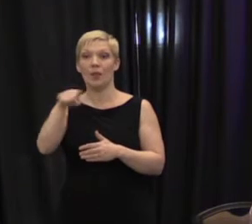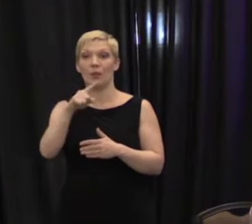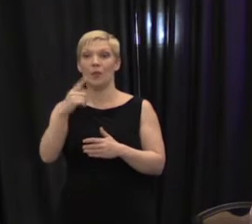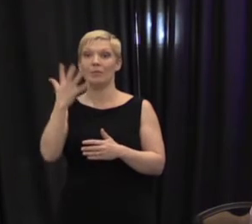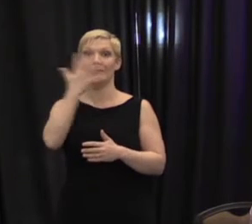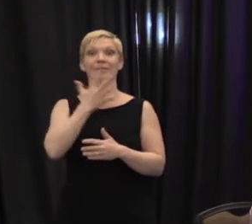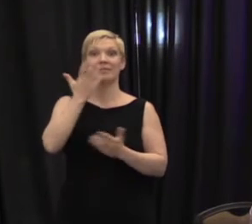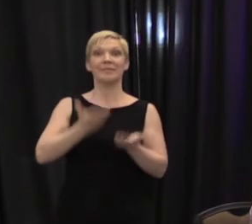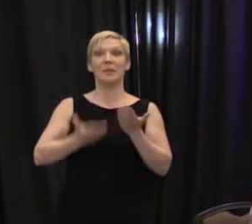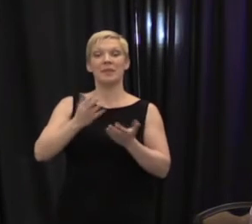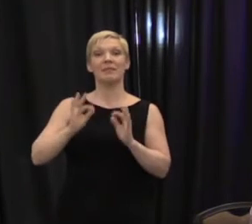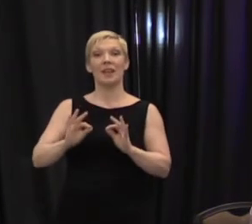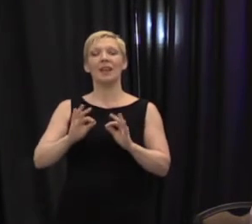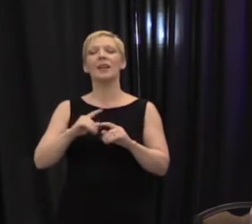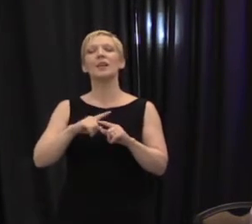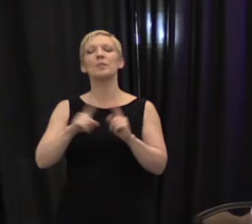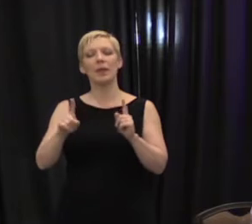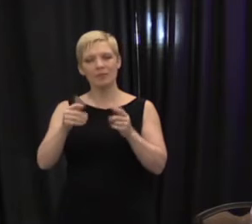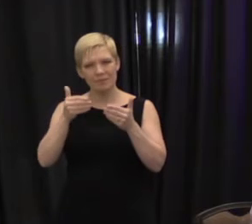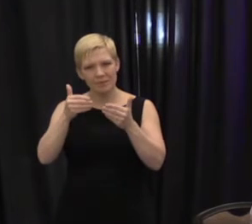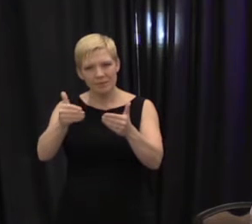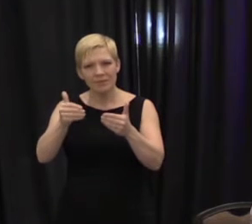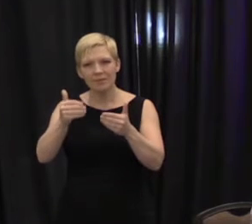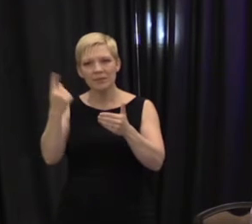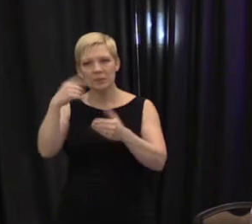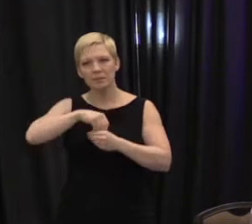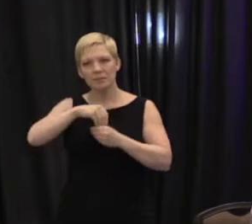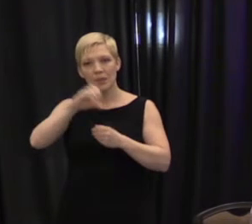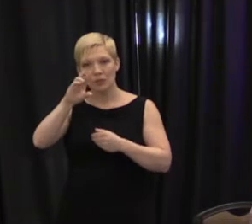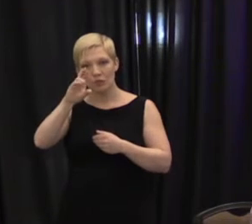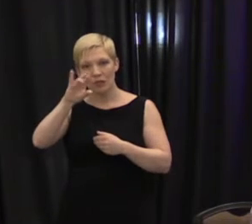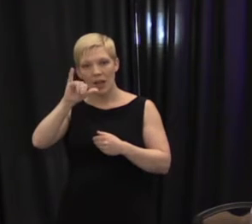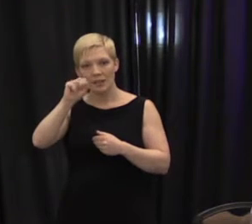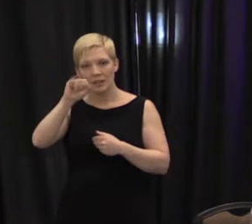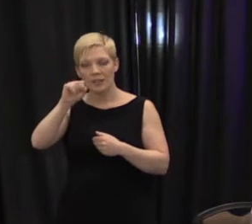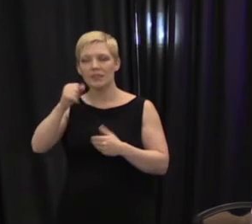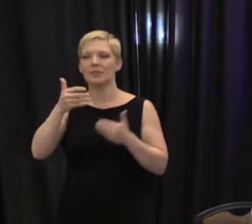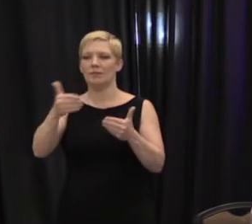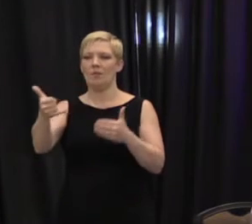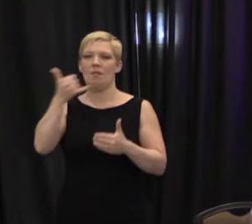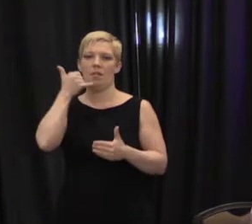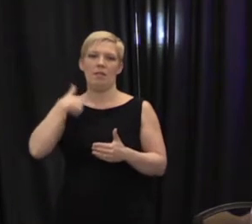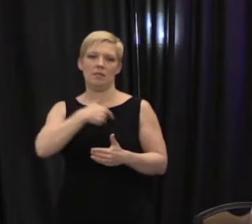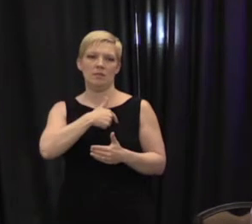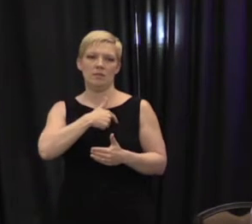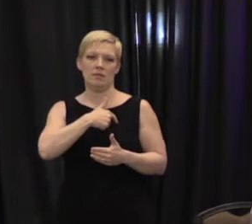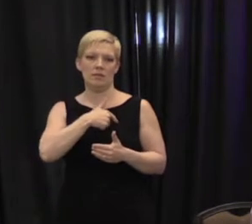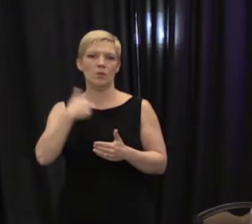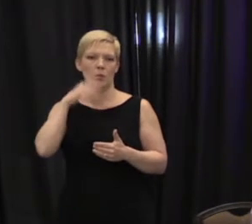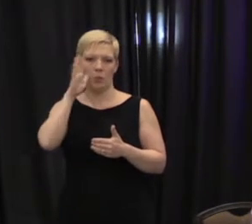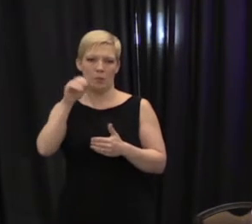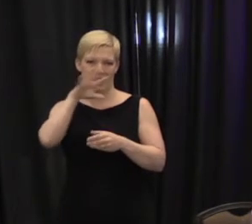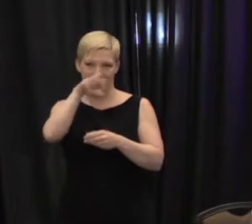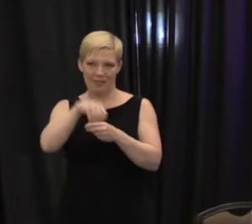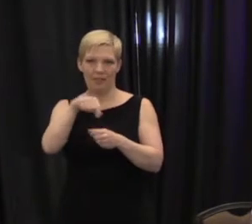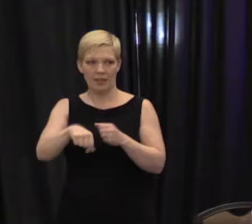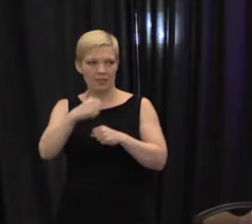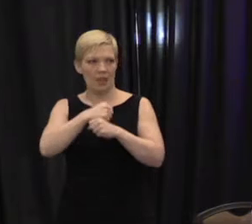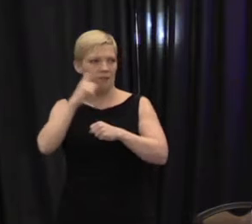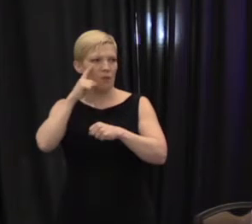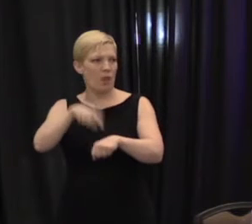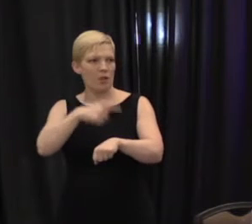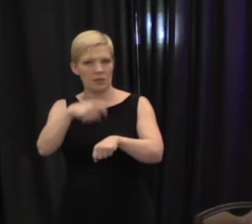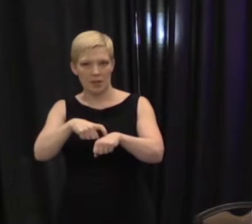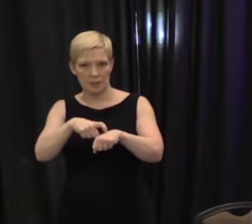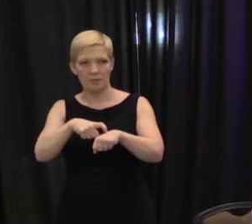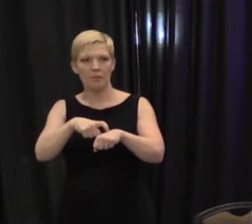We are going to be in this fight for a long time. Some days surviving is enough. And for the days when it isn't, we're going to need